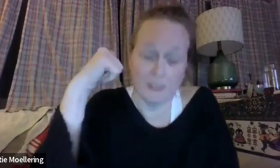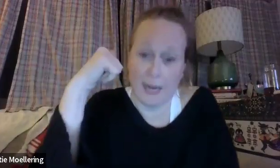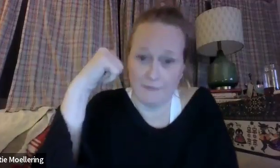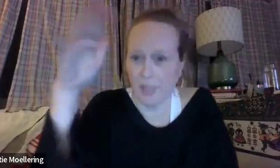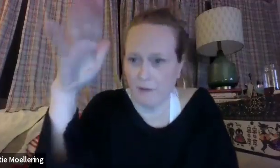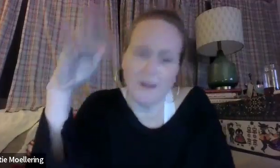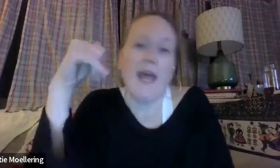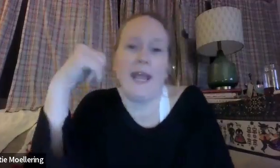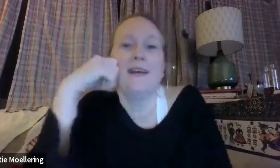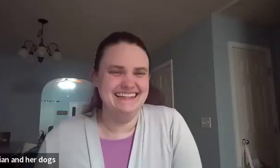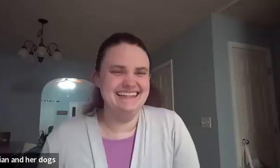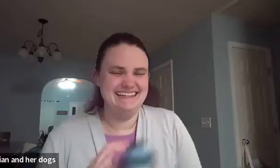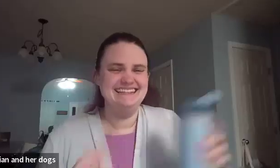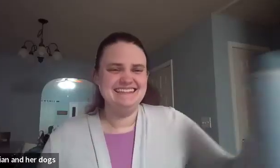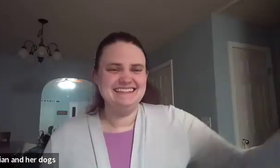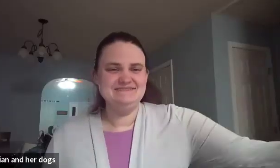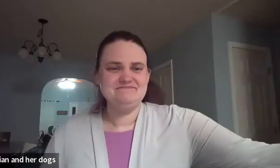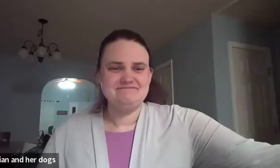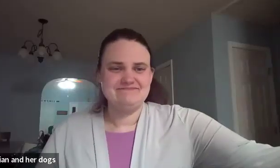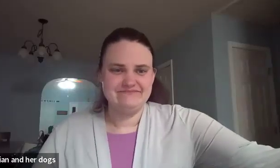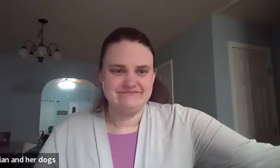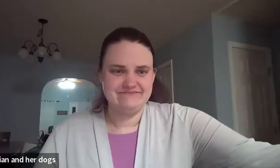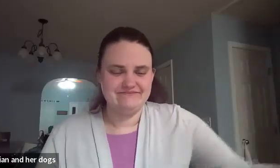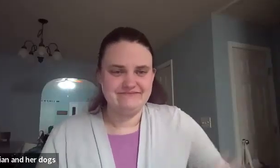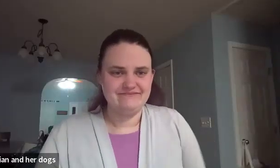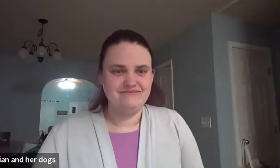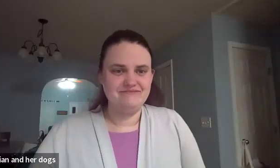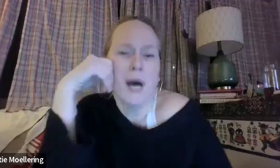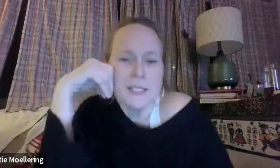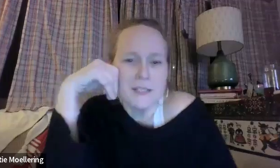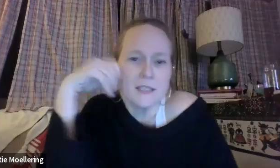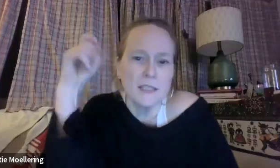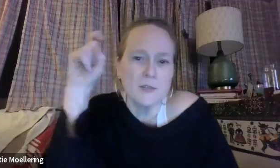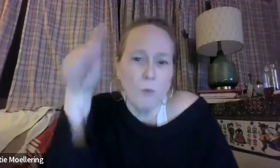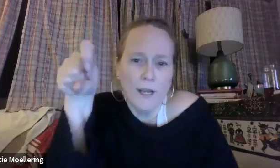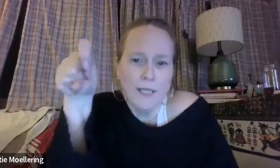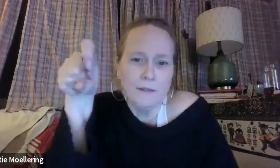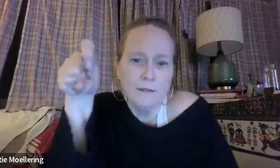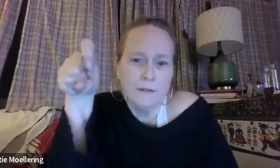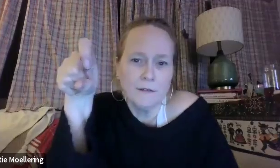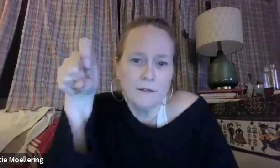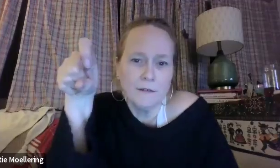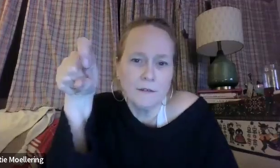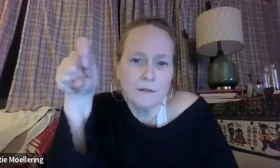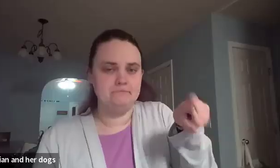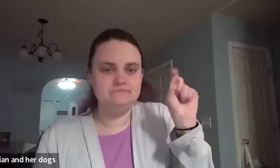life, so okay. But did you say must is 1? Okay.